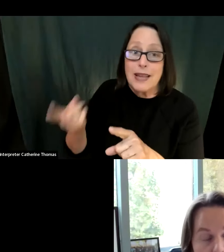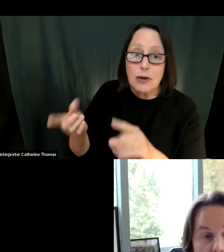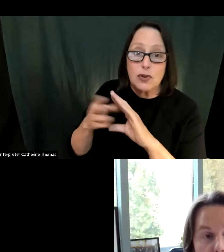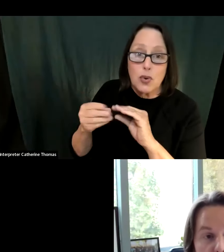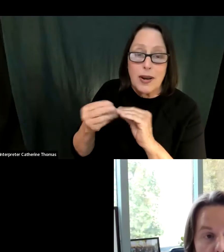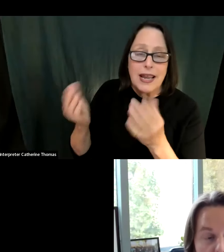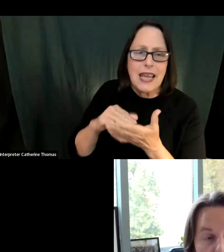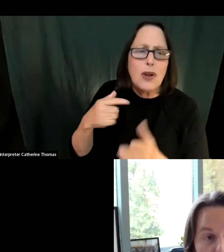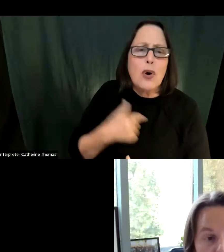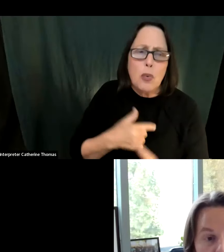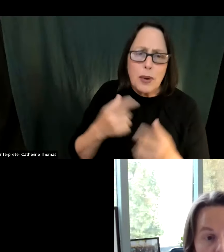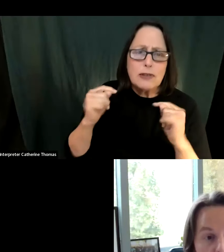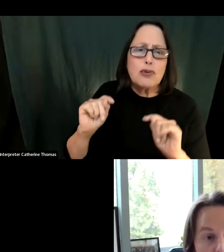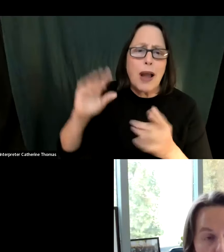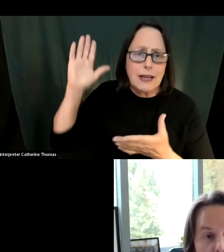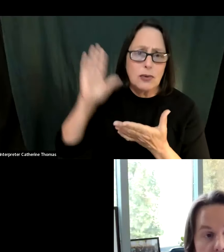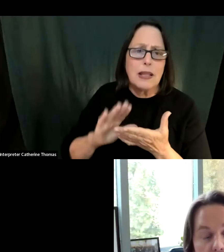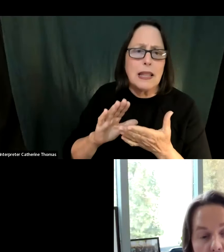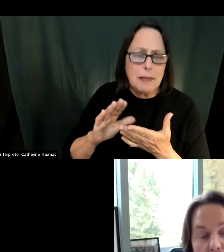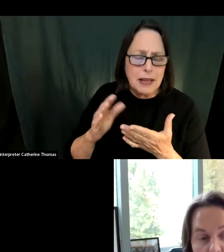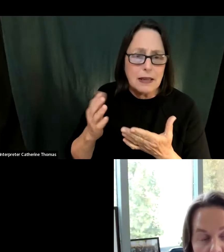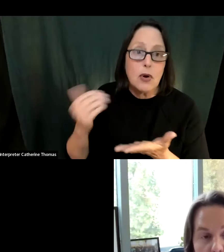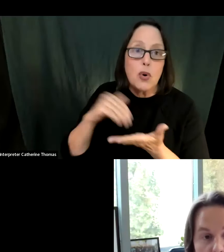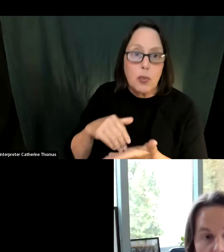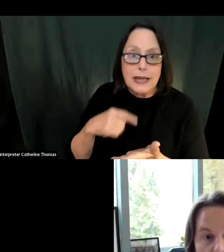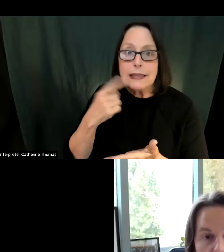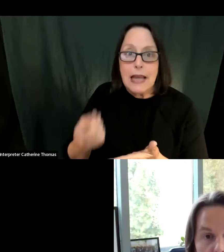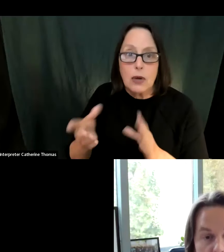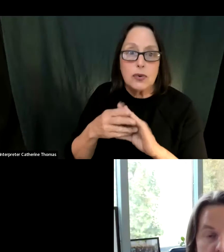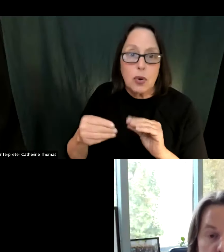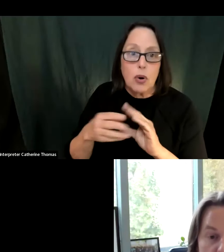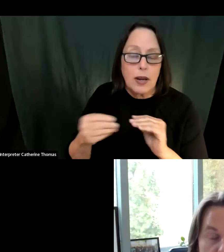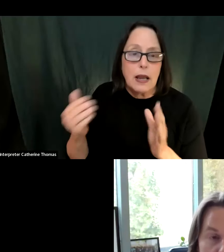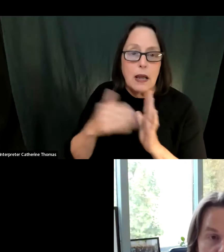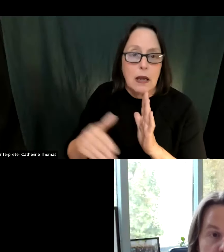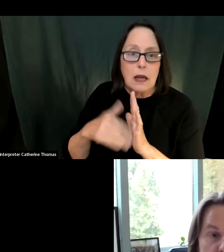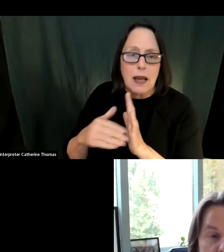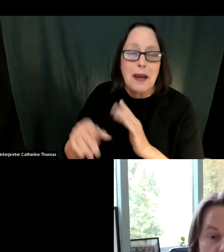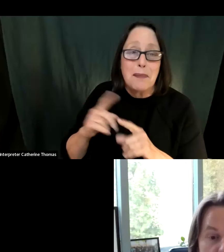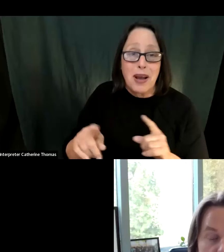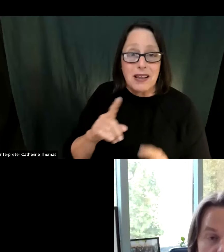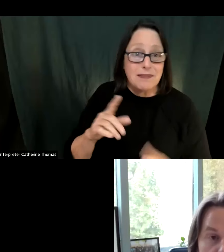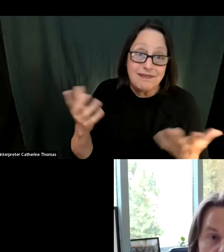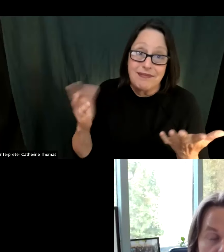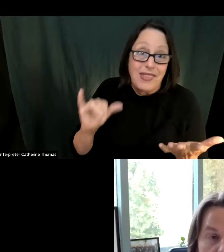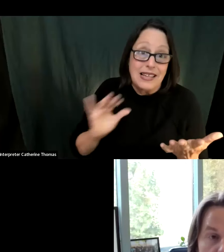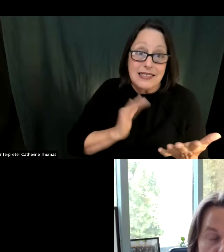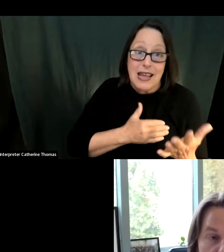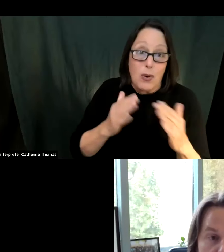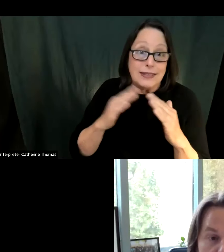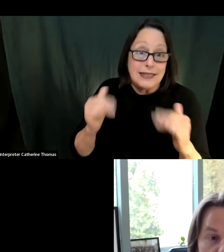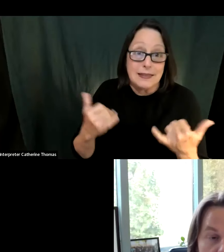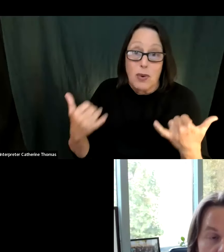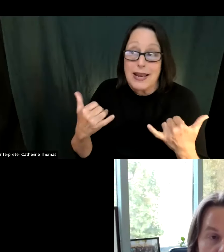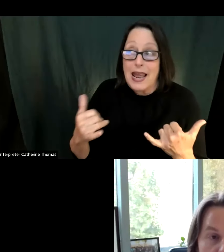try to limit that as much as possible, but that's kind of the reality of the systems right now, is that does exist, and that